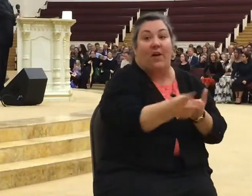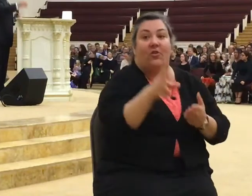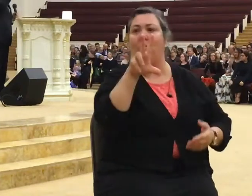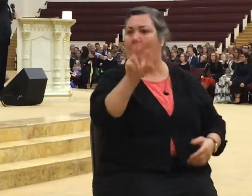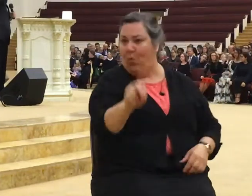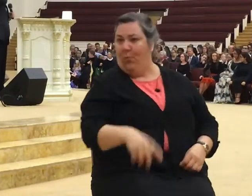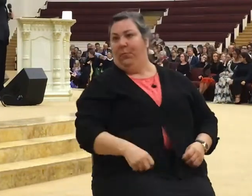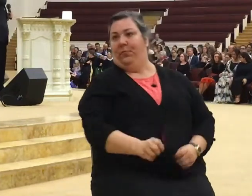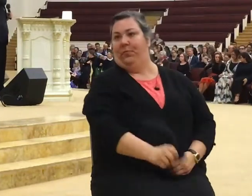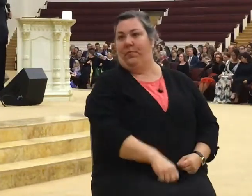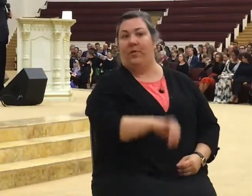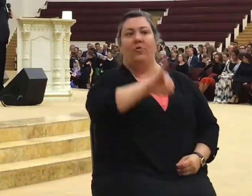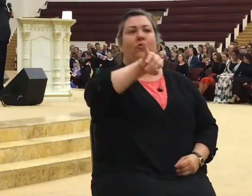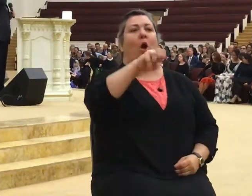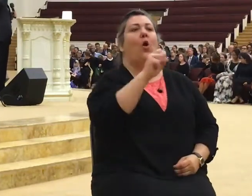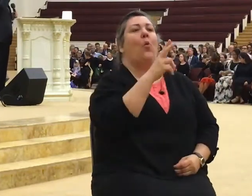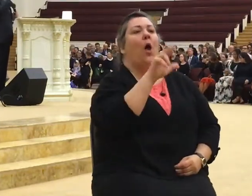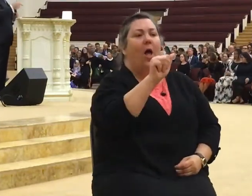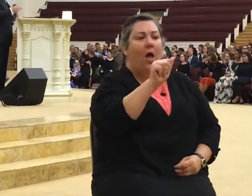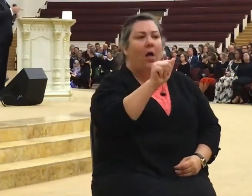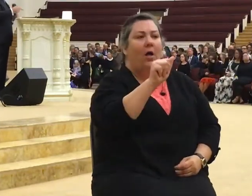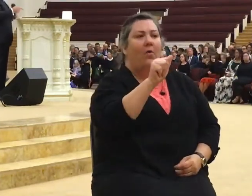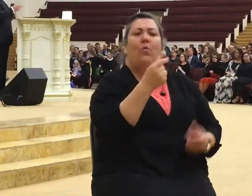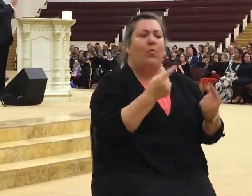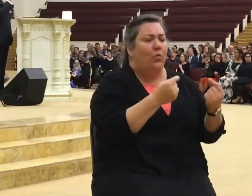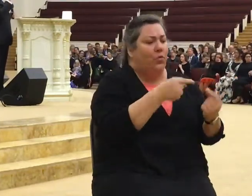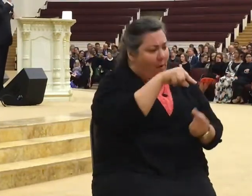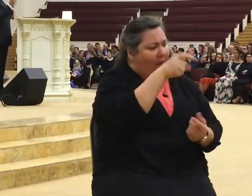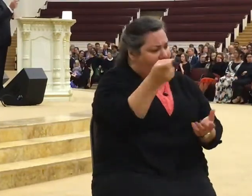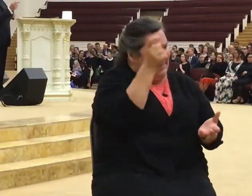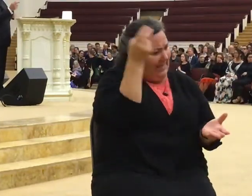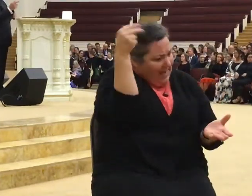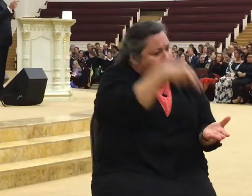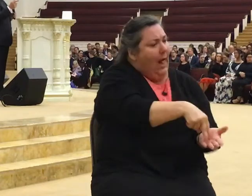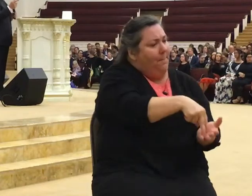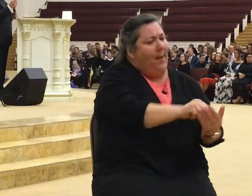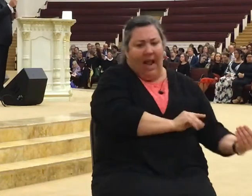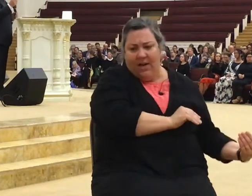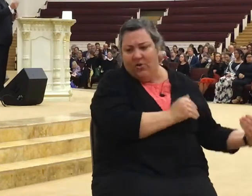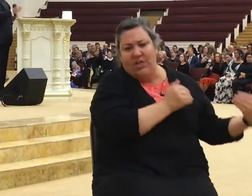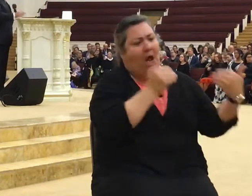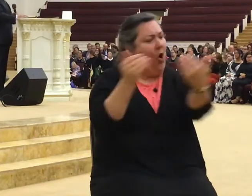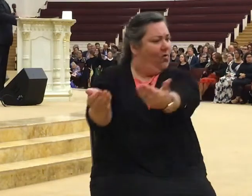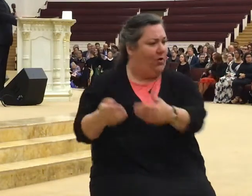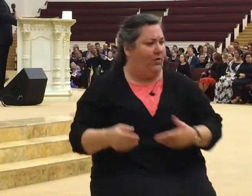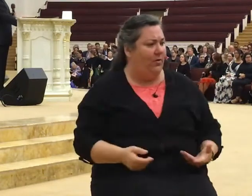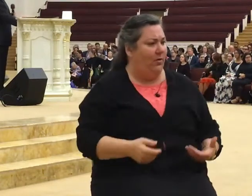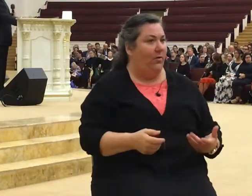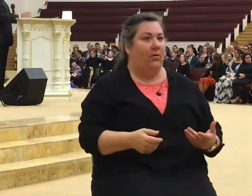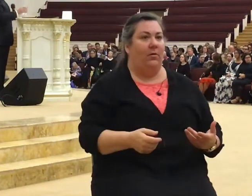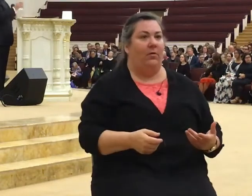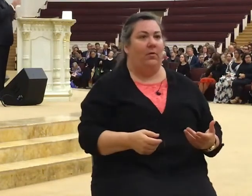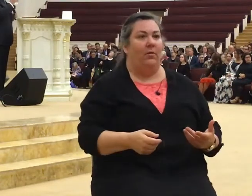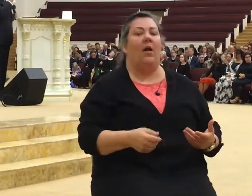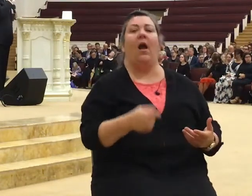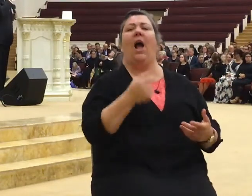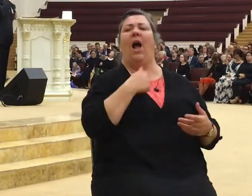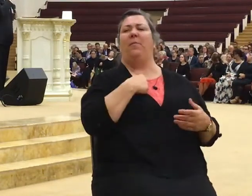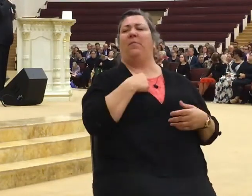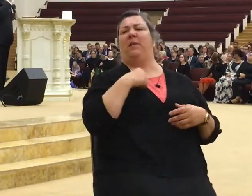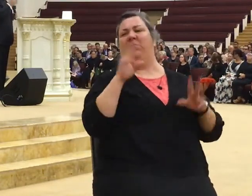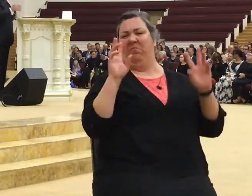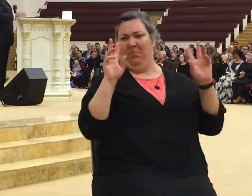Failure. Joshua, you got to get up and you got to get over. You know what? Let me be a pastor for a moment.